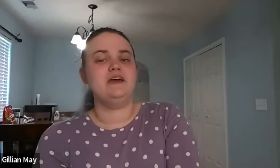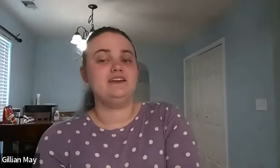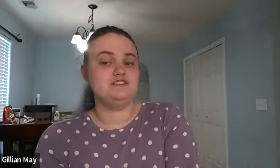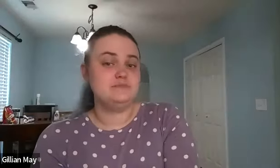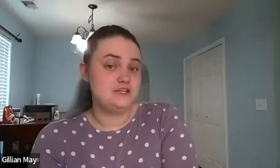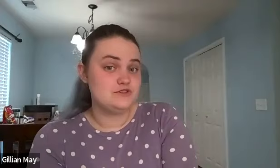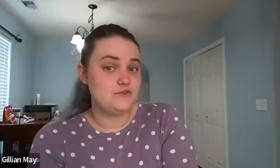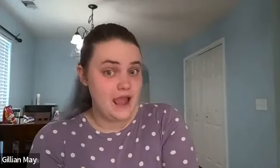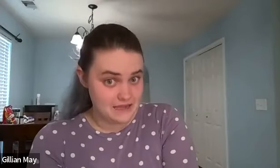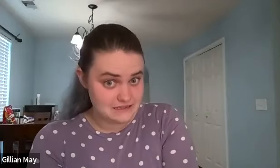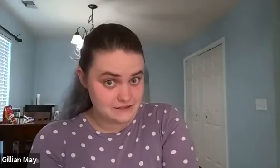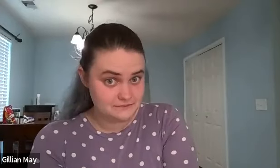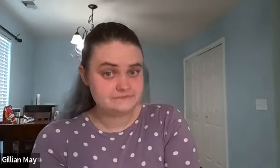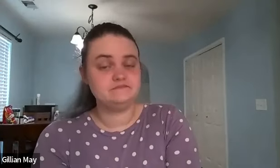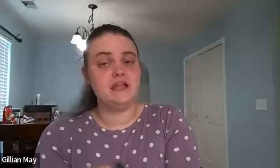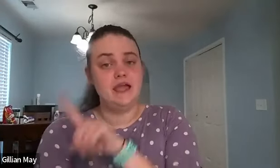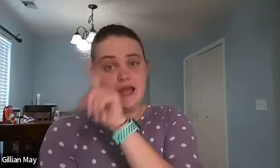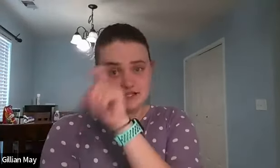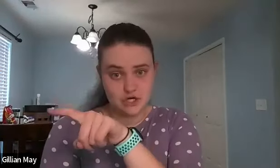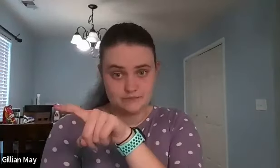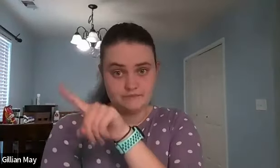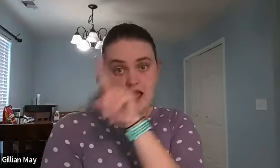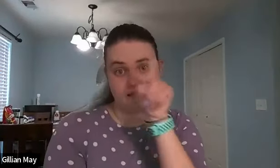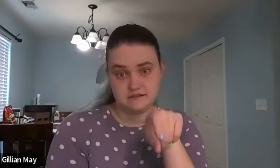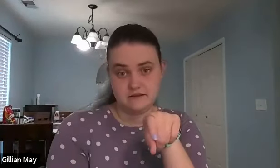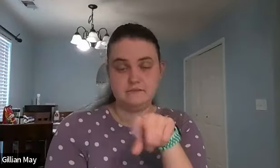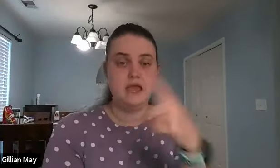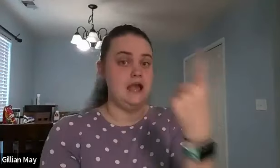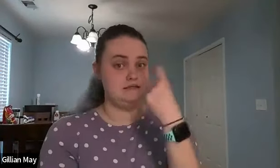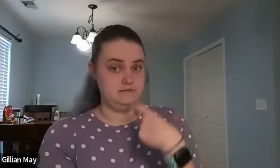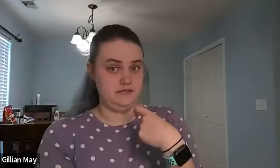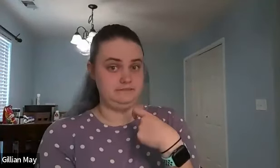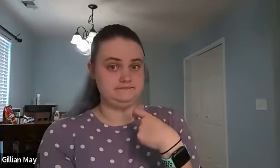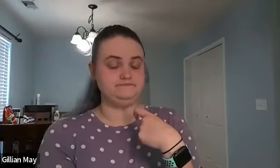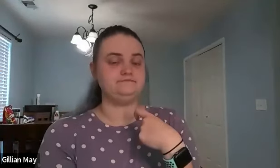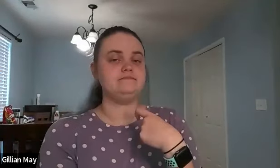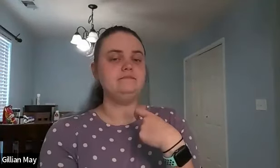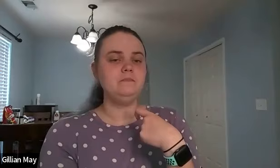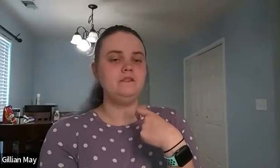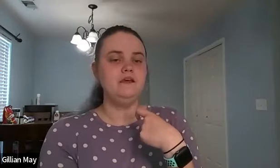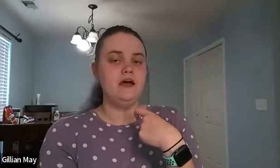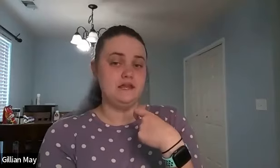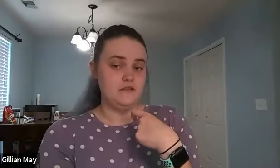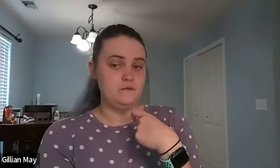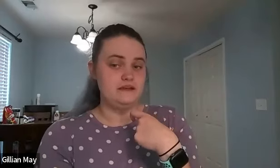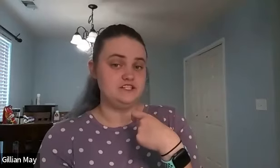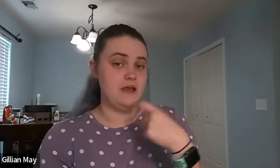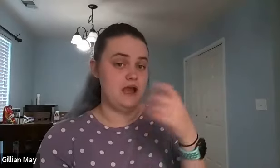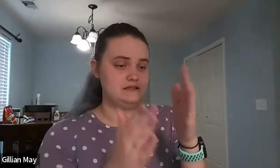That can also be used for ask. Ask her, ask them, ask me. Another way to do ask